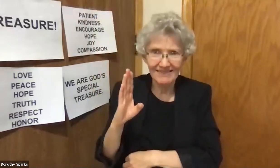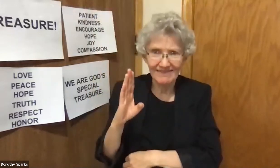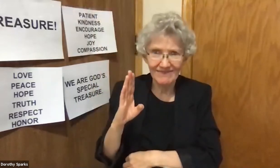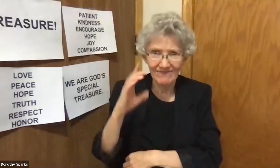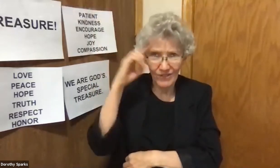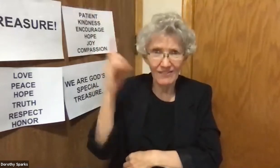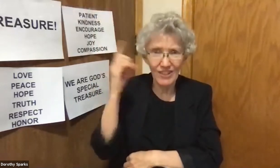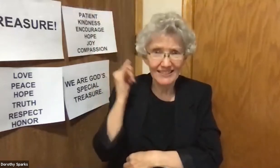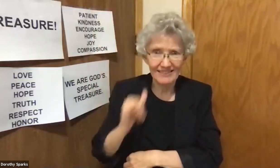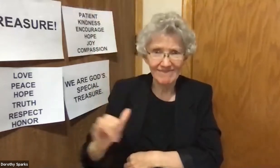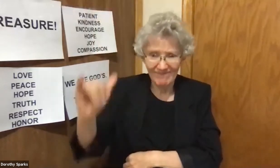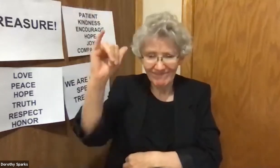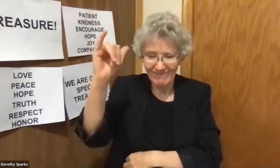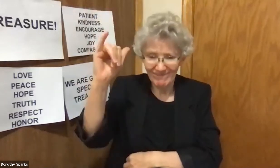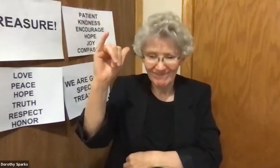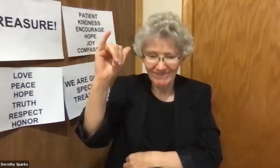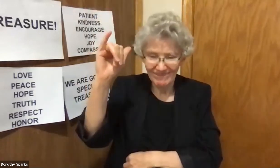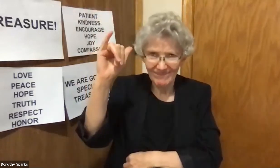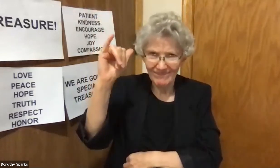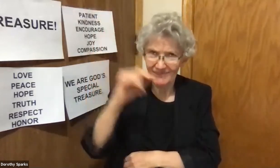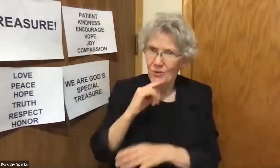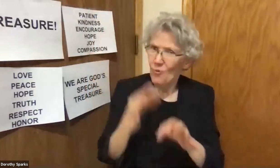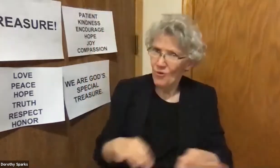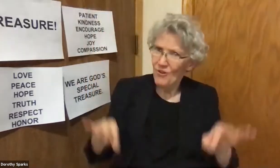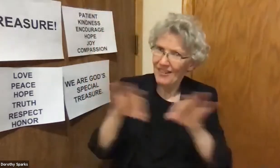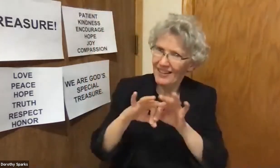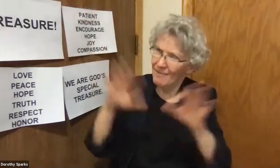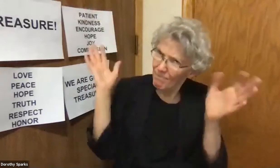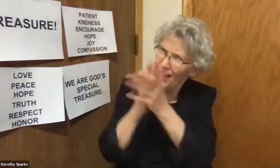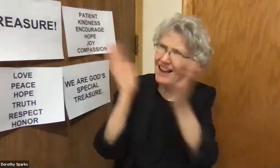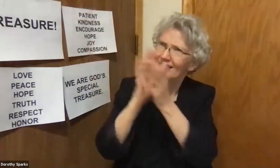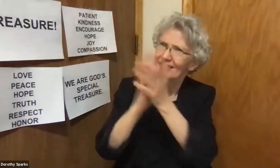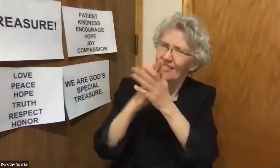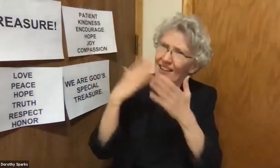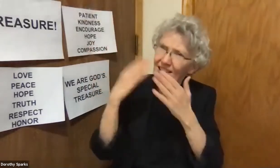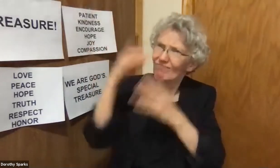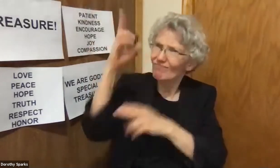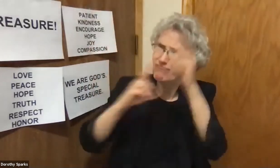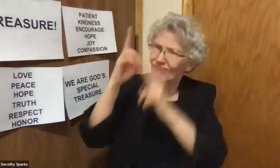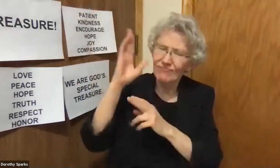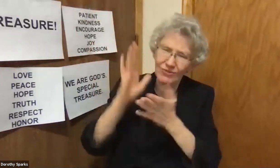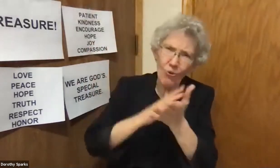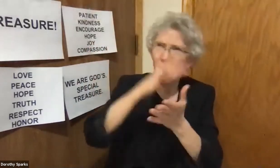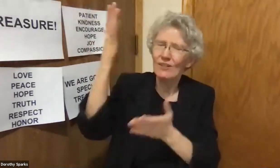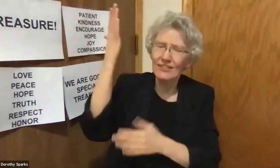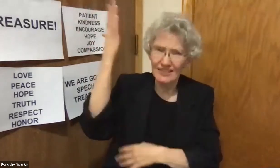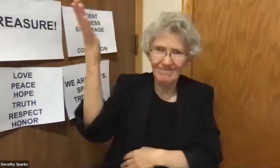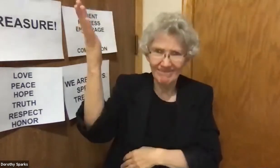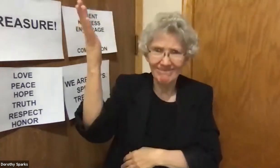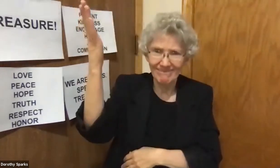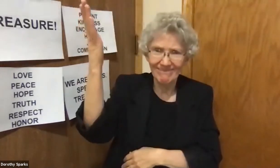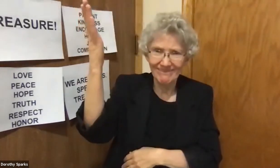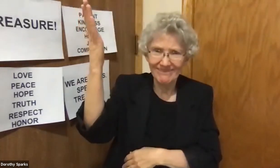the wisdom and the learning within our hearts, and to know that we are connected with God now and